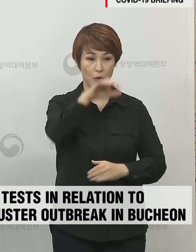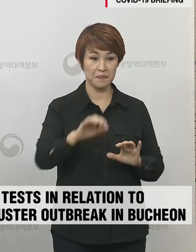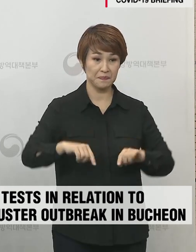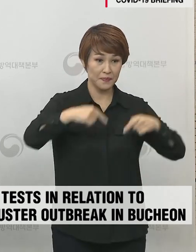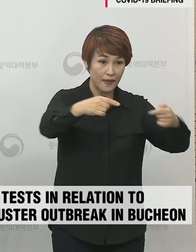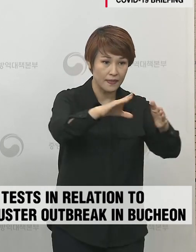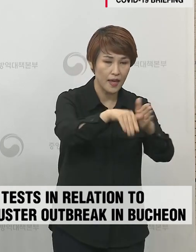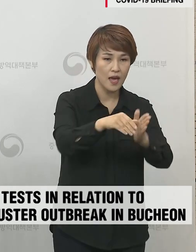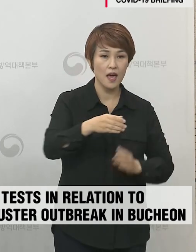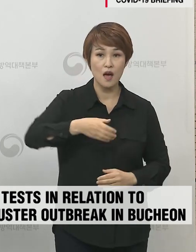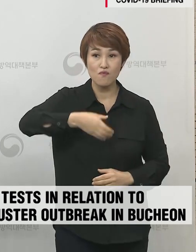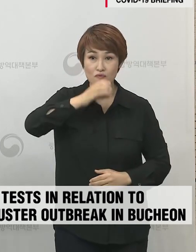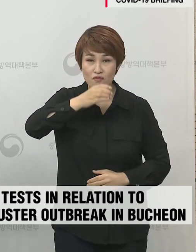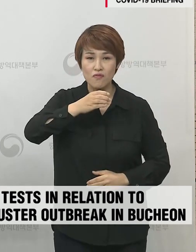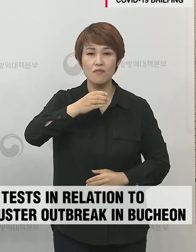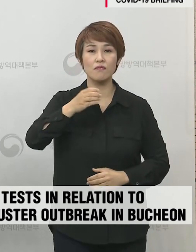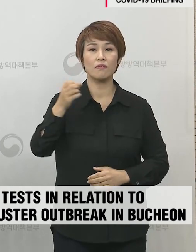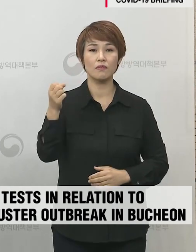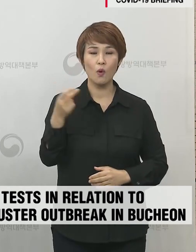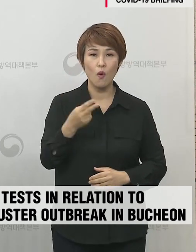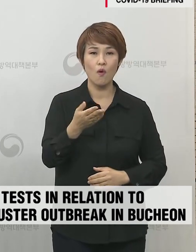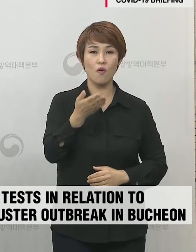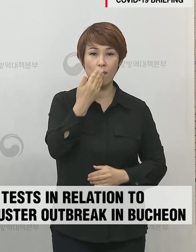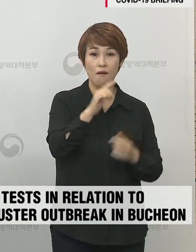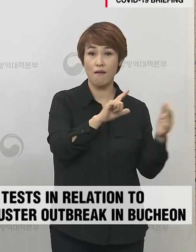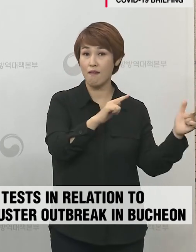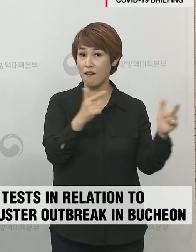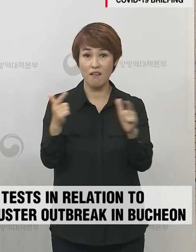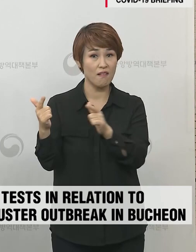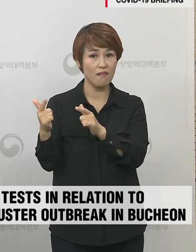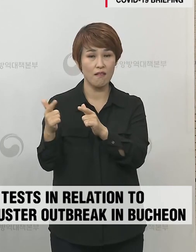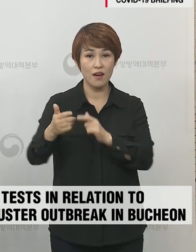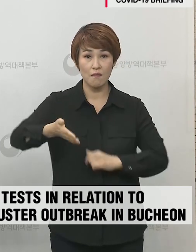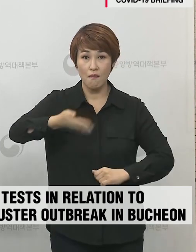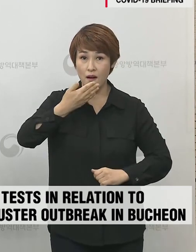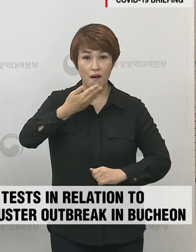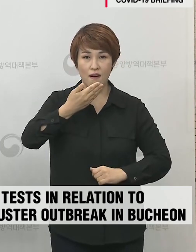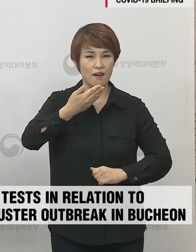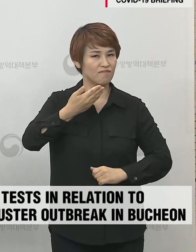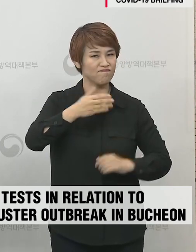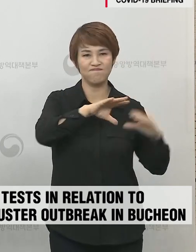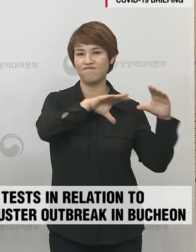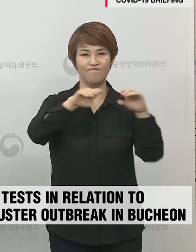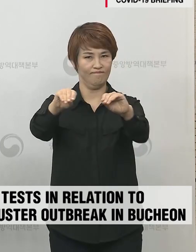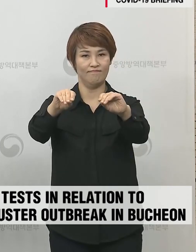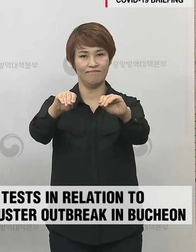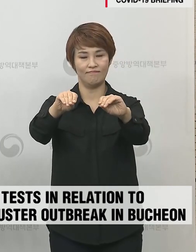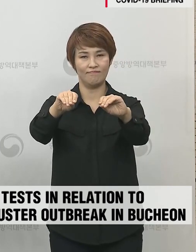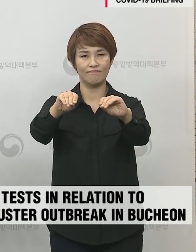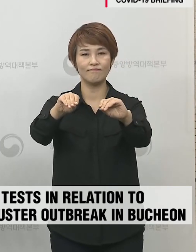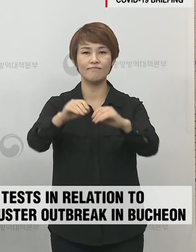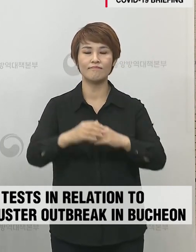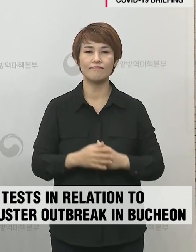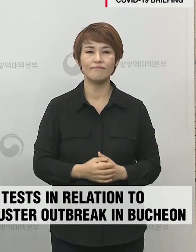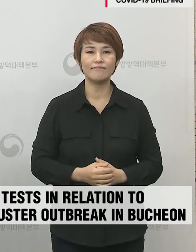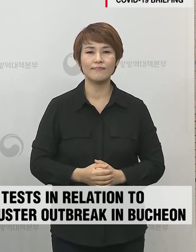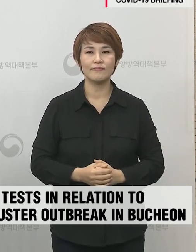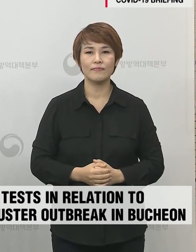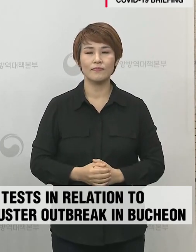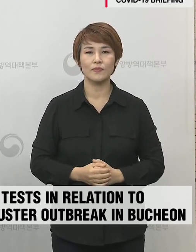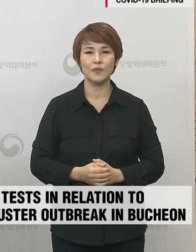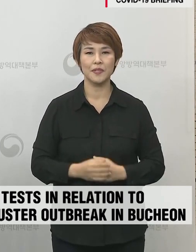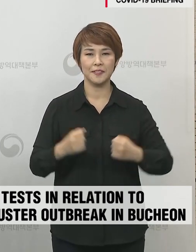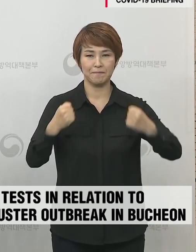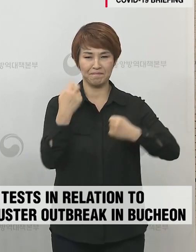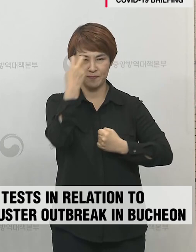after the visitors entered the venue, they also prohibited all consumption of